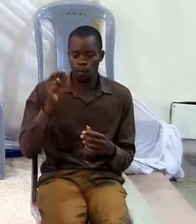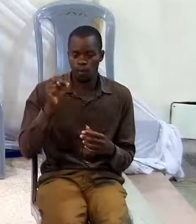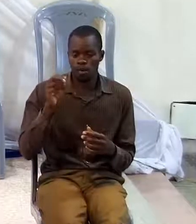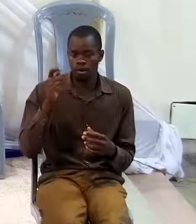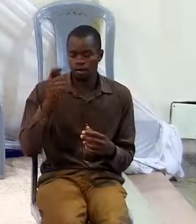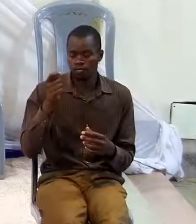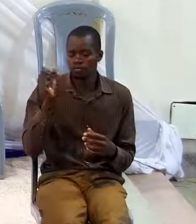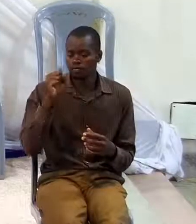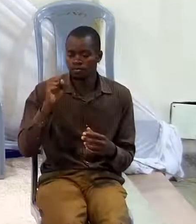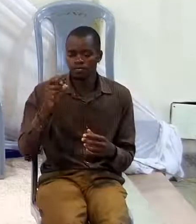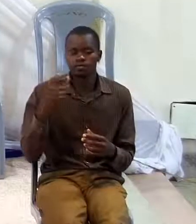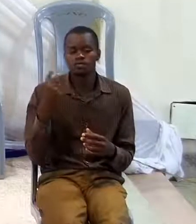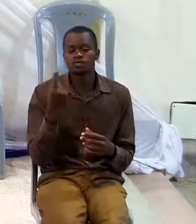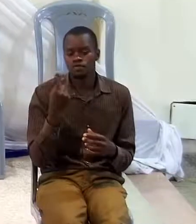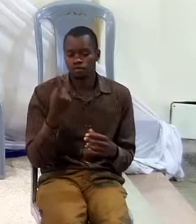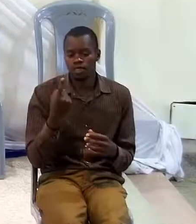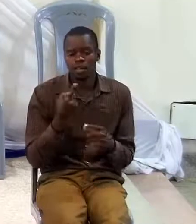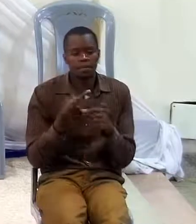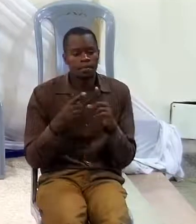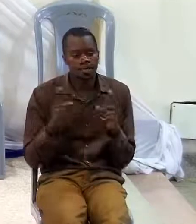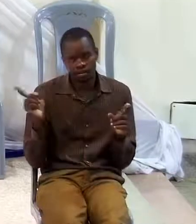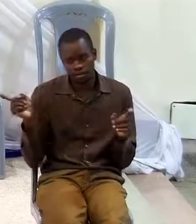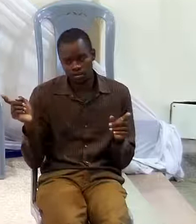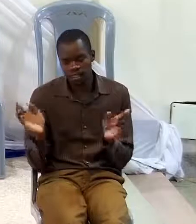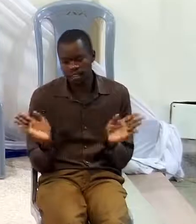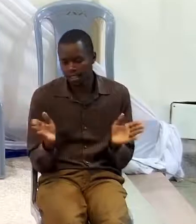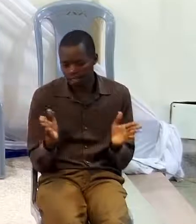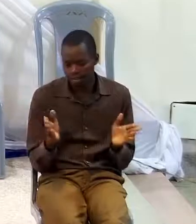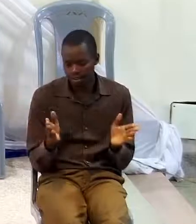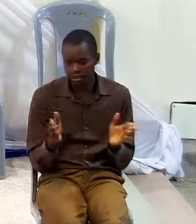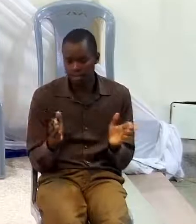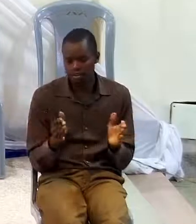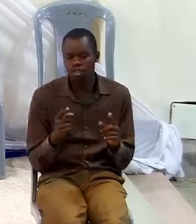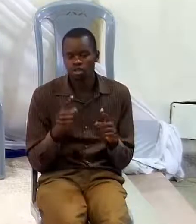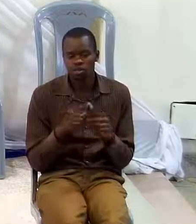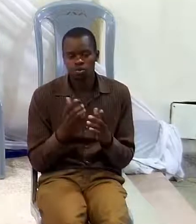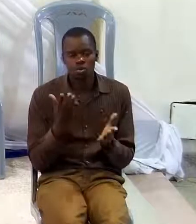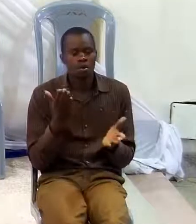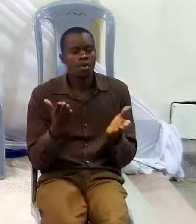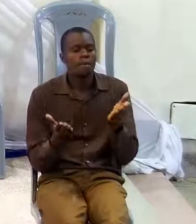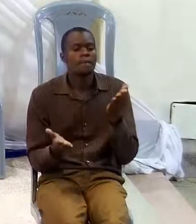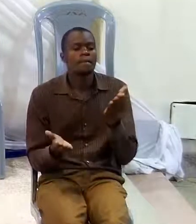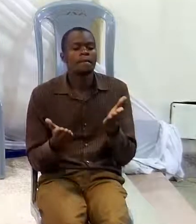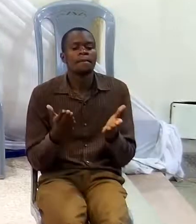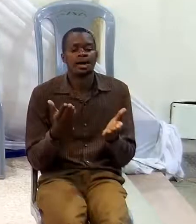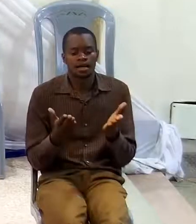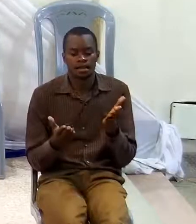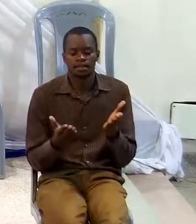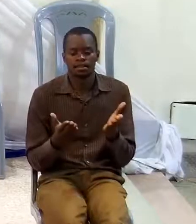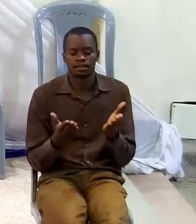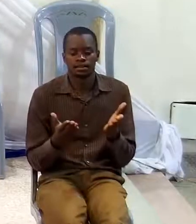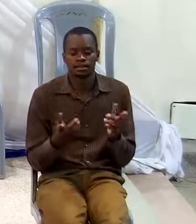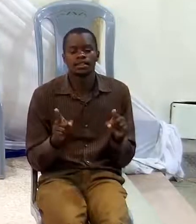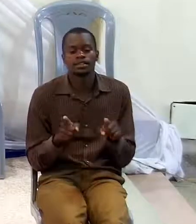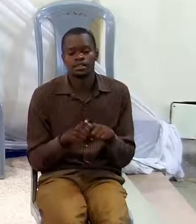lean meats. Lean meat meaning that it is free from